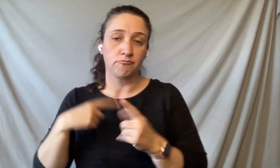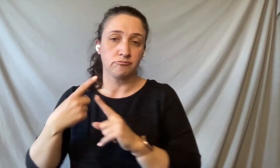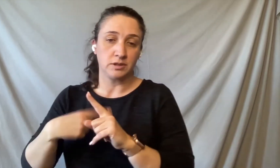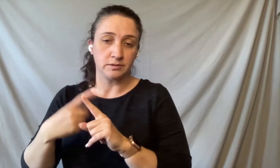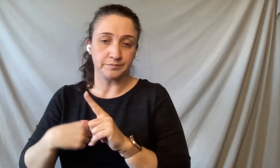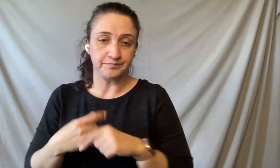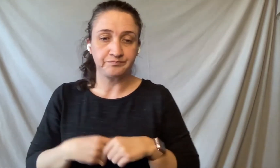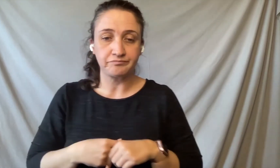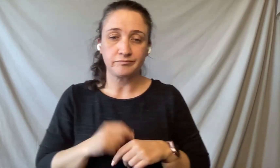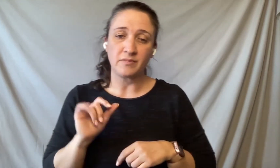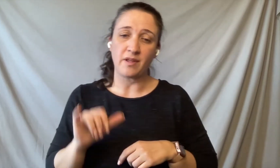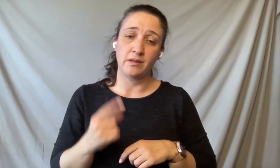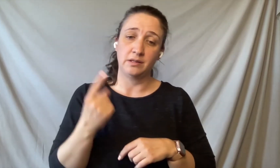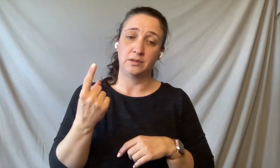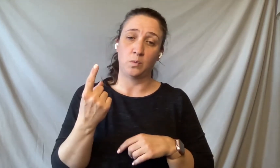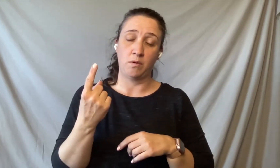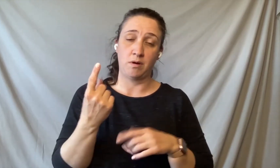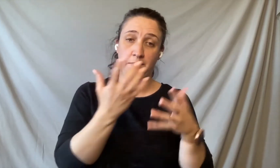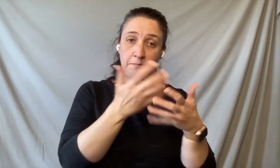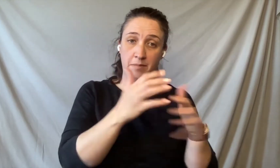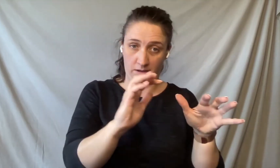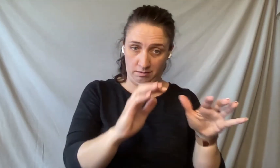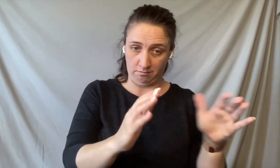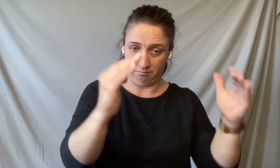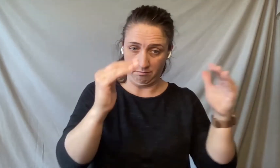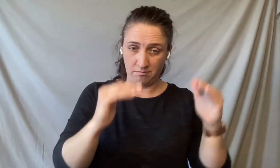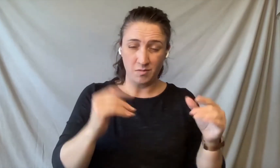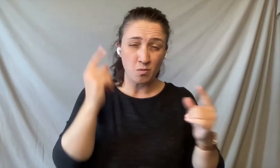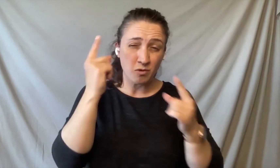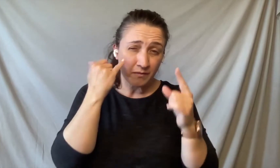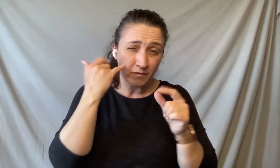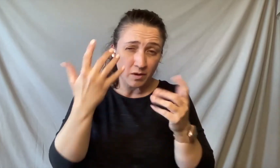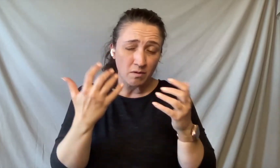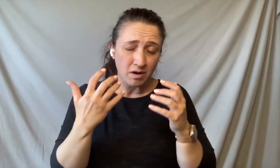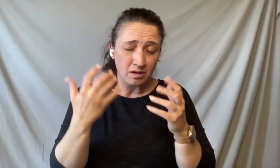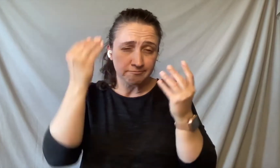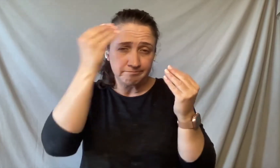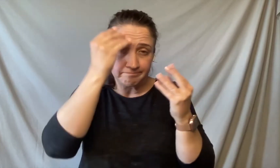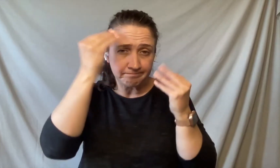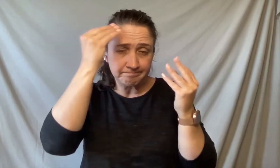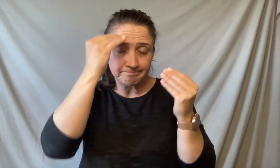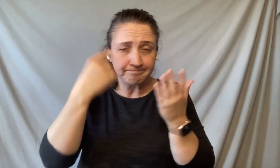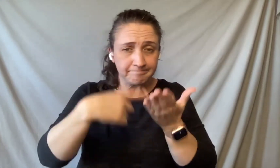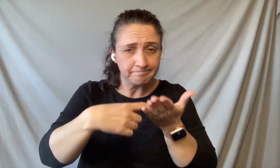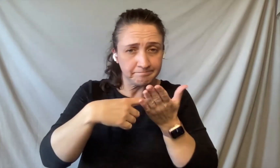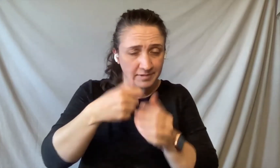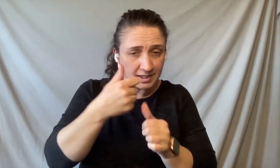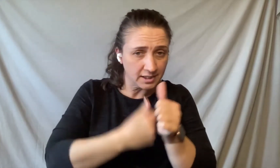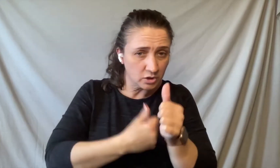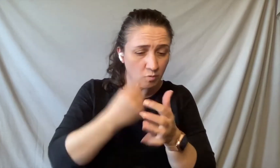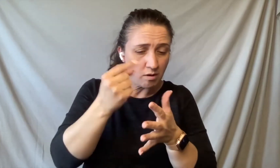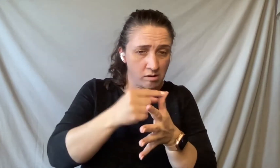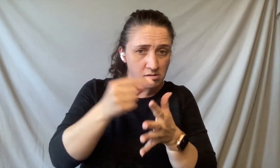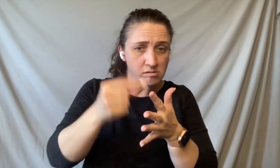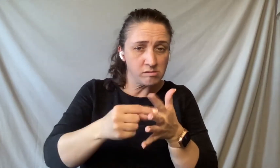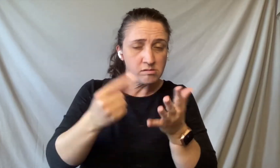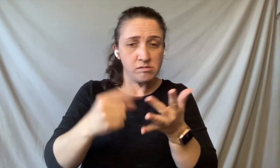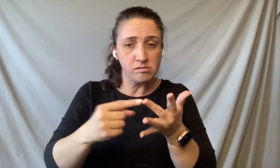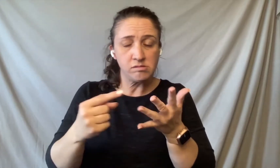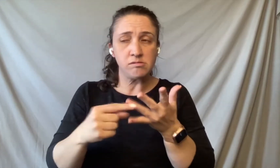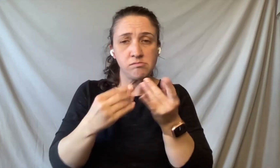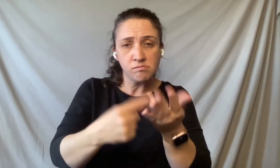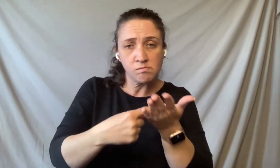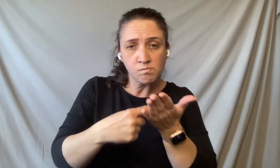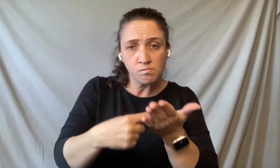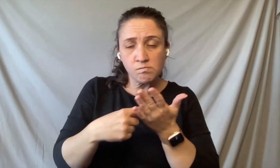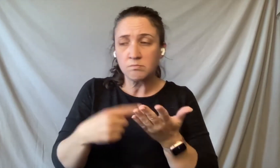I'm wondering if we want to try to chew on each one a little bit and see who all wants to kind of be